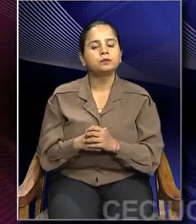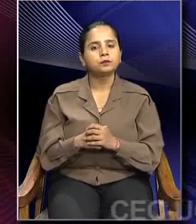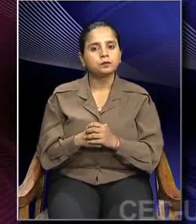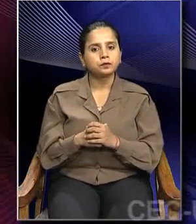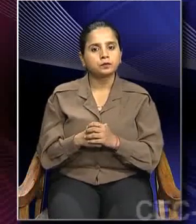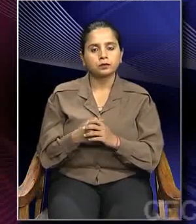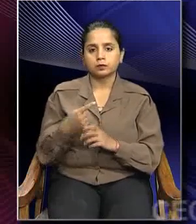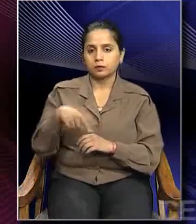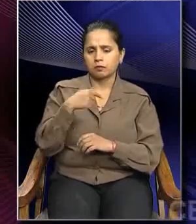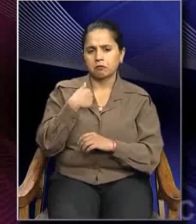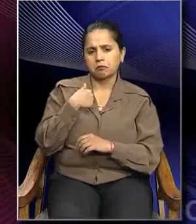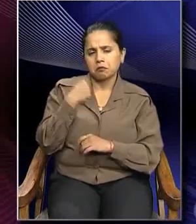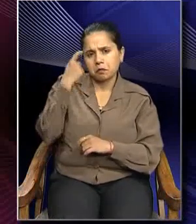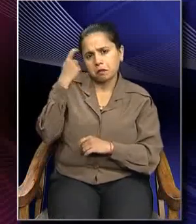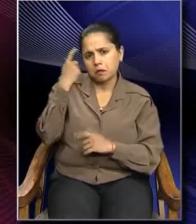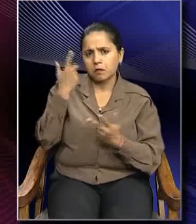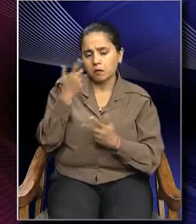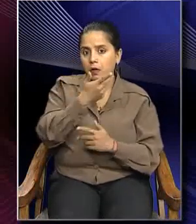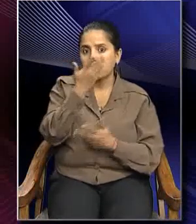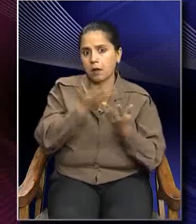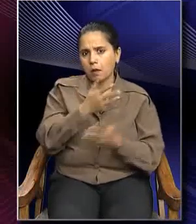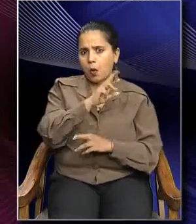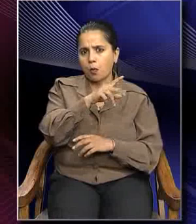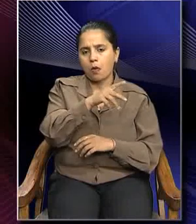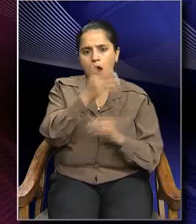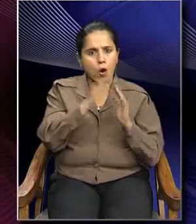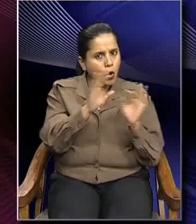So we presume that he is elsewhere.